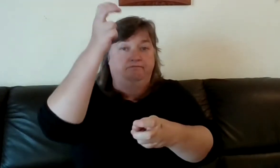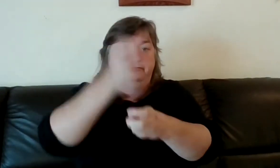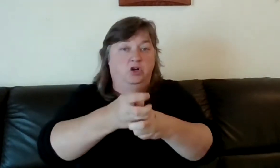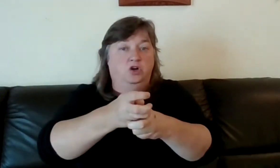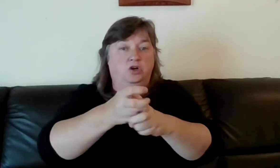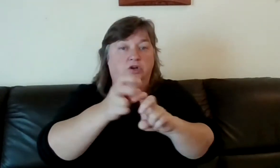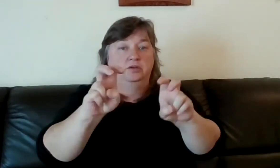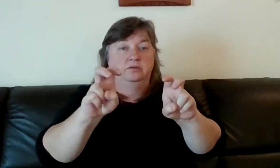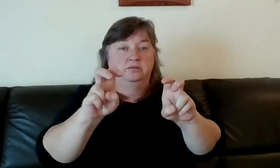Hard.